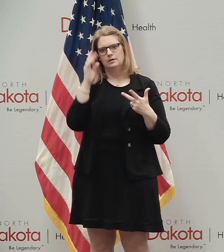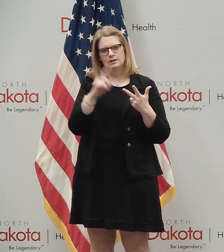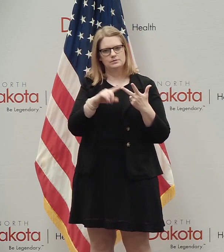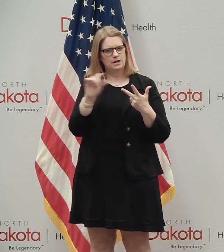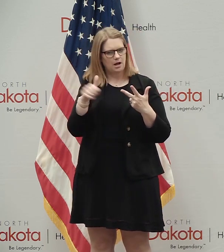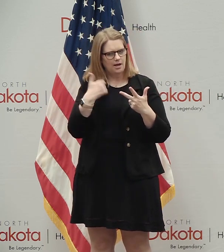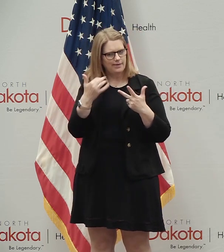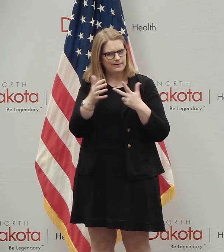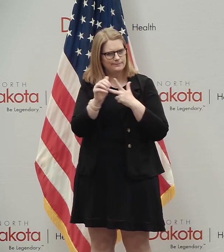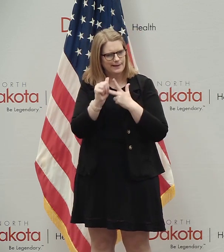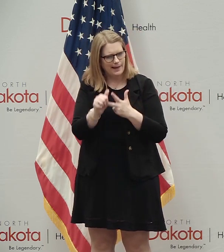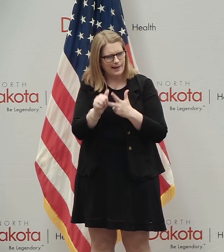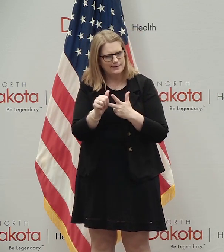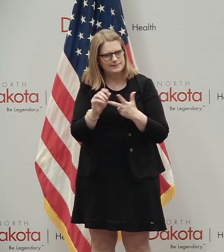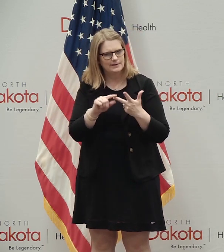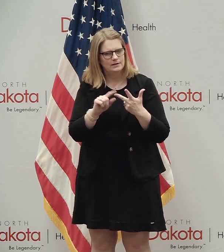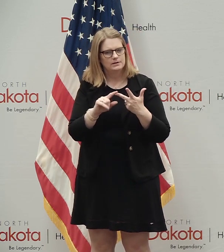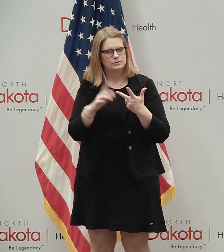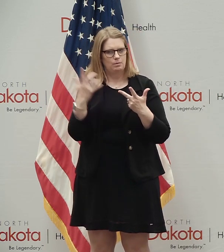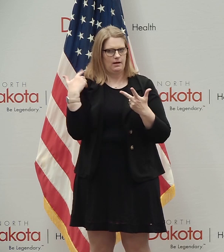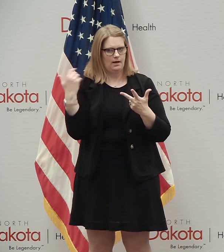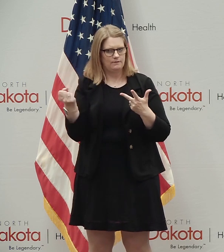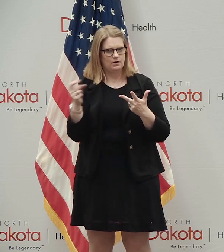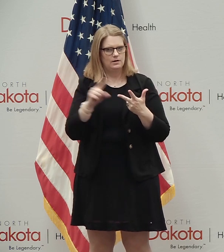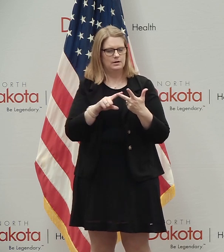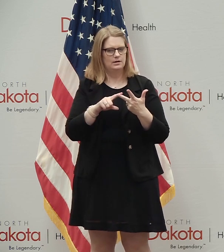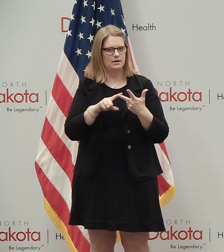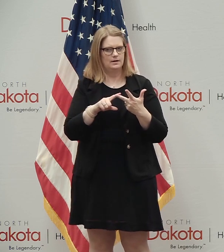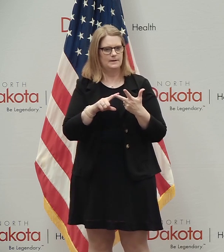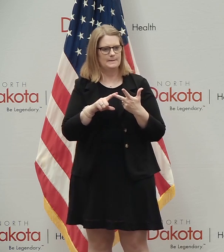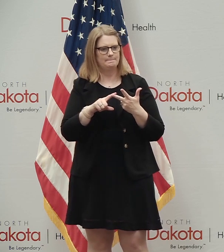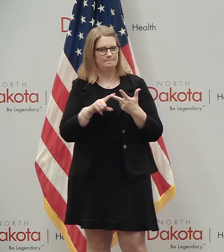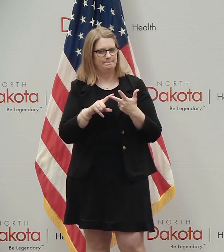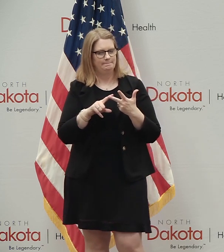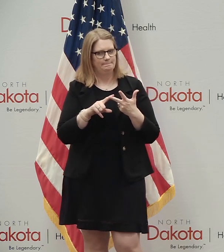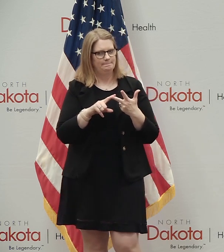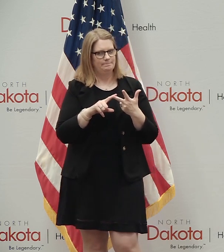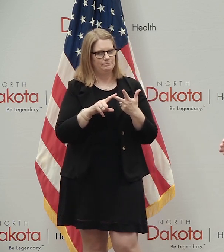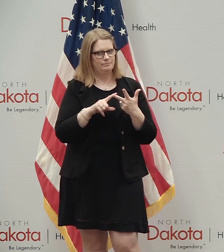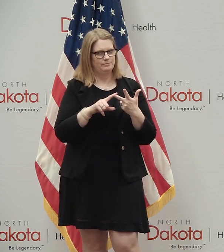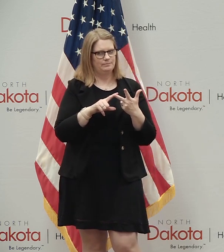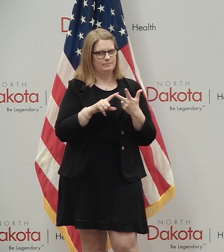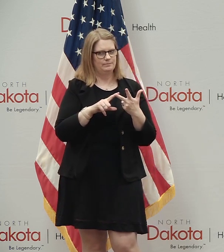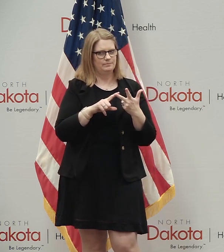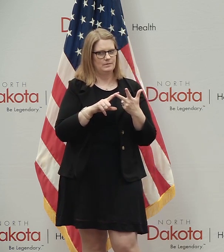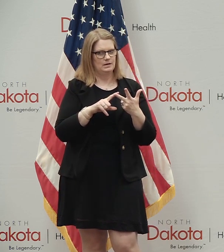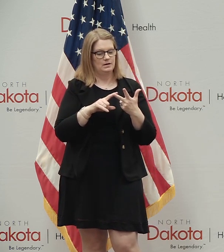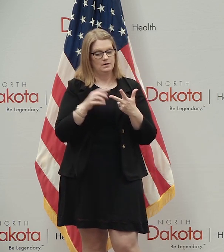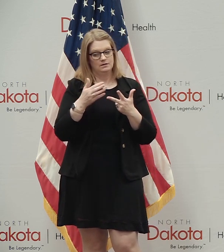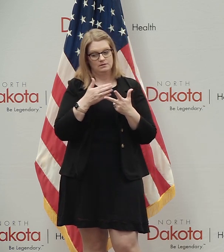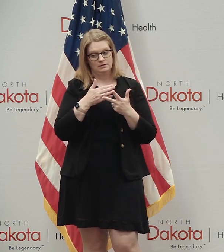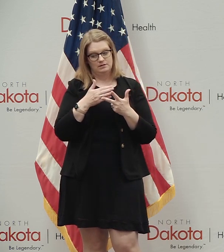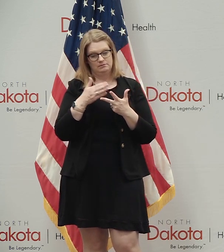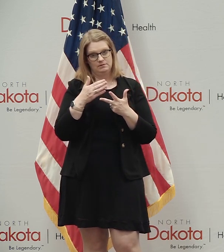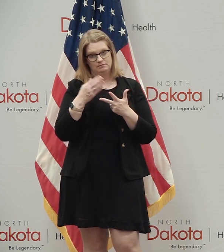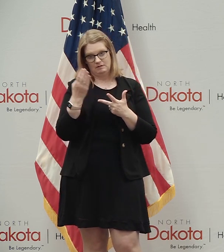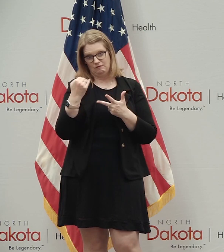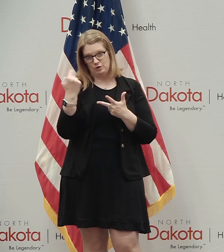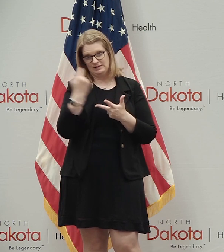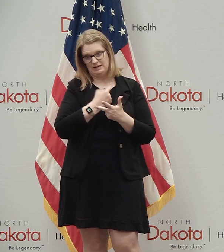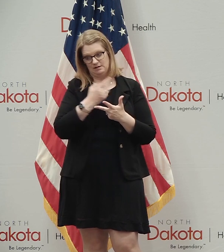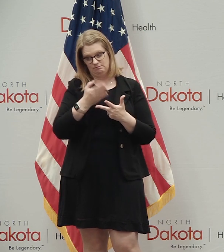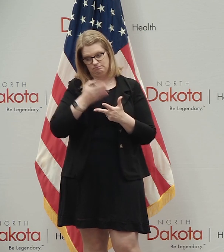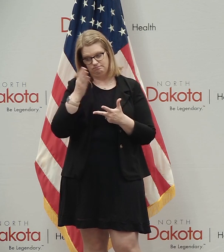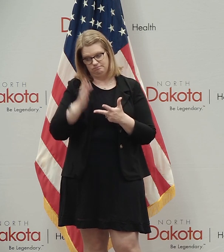other guidance that you could to become recovered, you could either pass through the end of that, because the defined